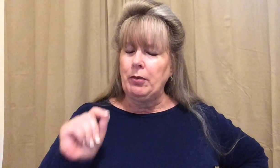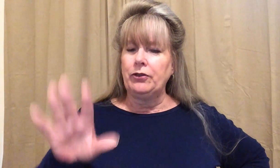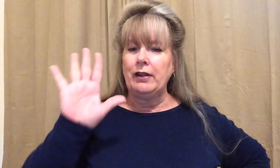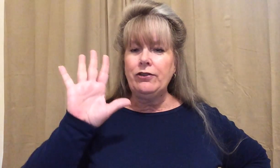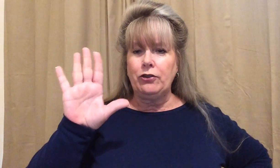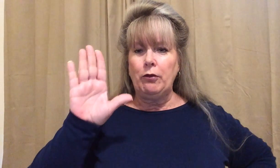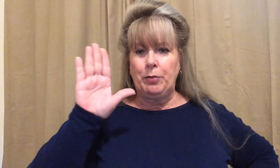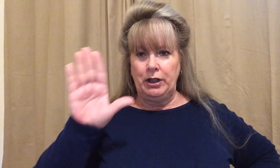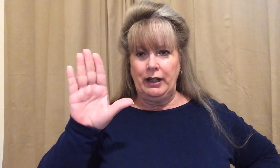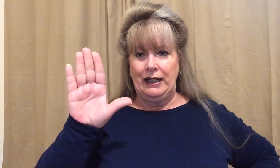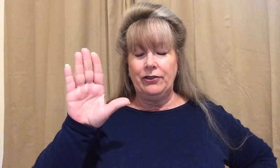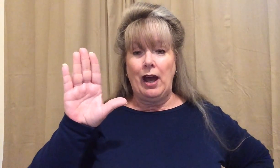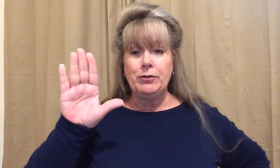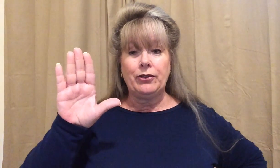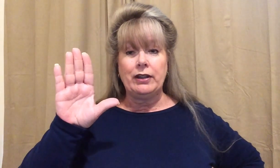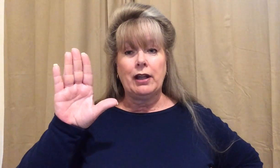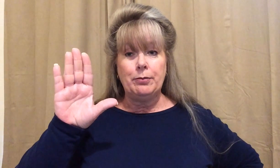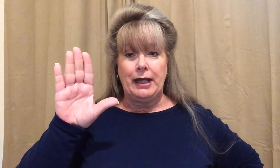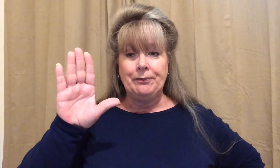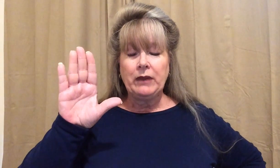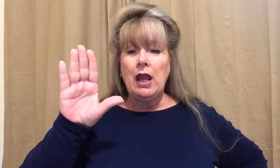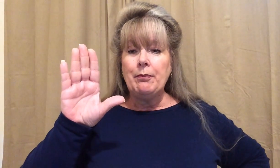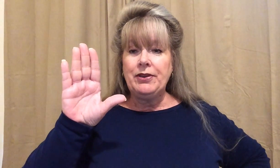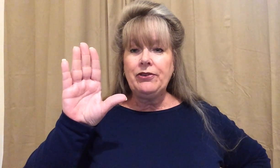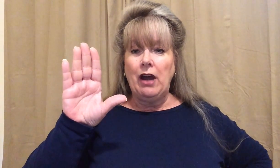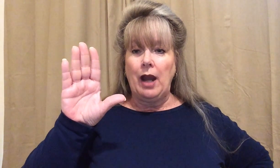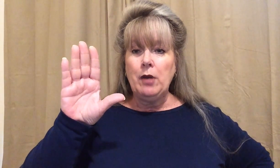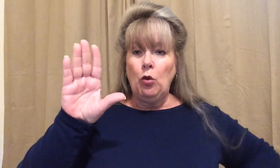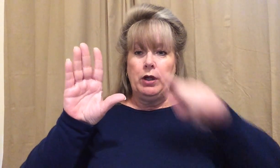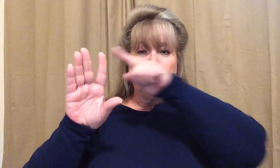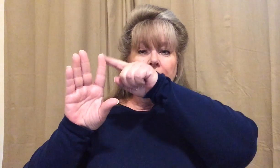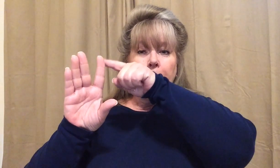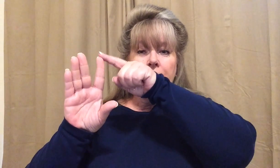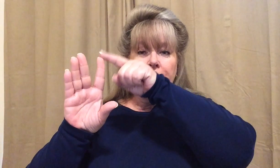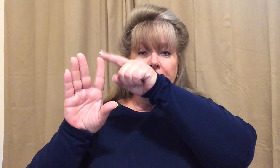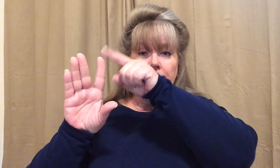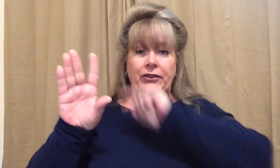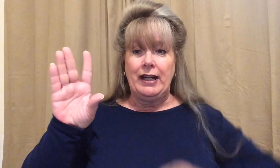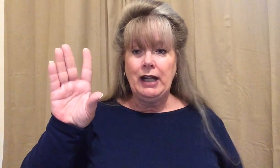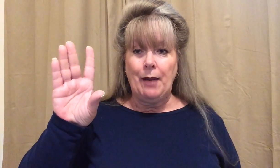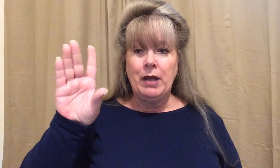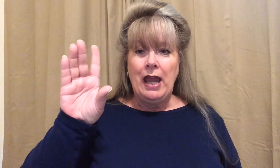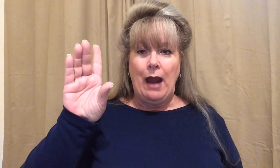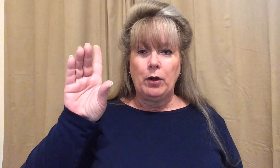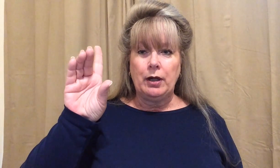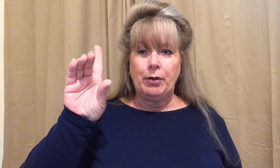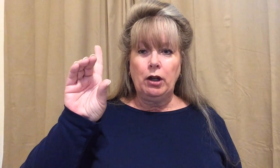So let's start with putting our hands up just like the letter B. But this time we're going to leave our pointer finger standing up and we're going to bring our